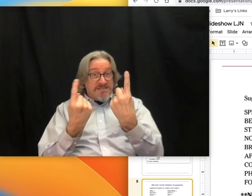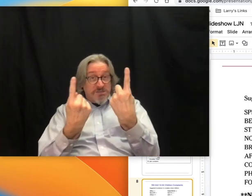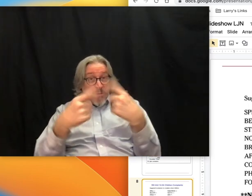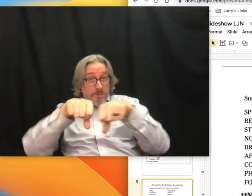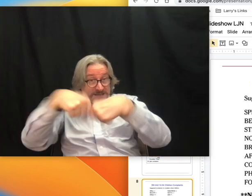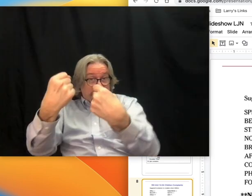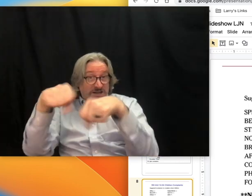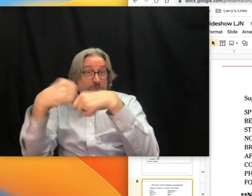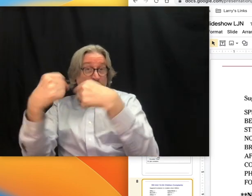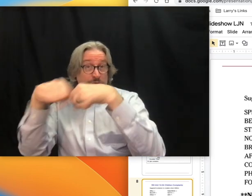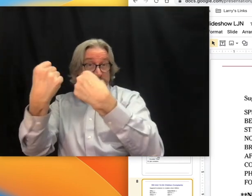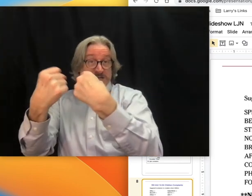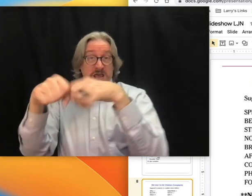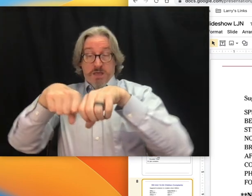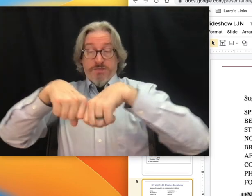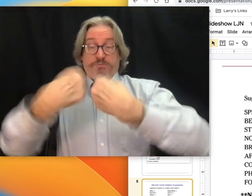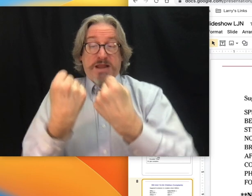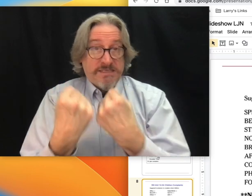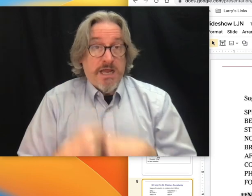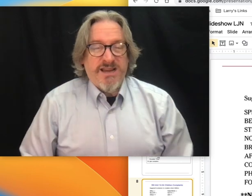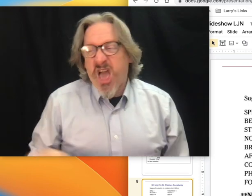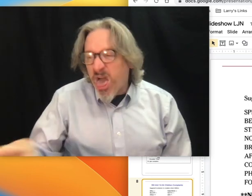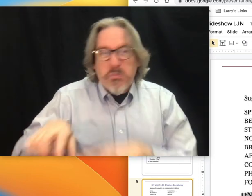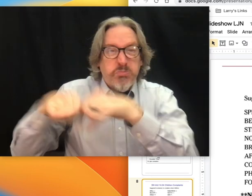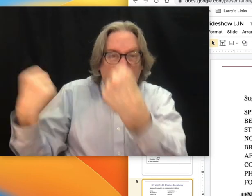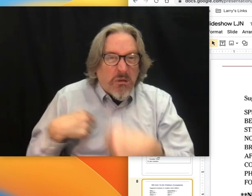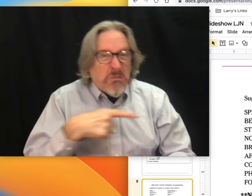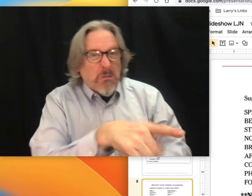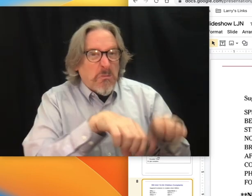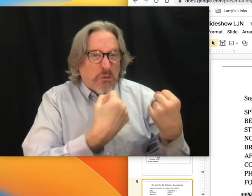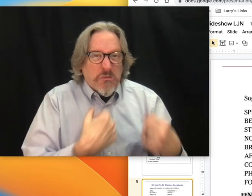Break. This is one where we definitely will use the break sign.